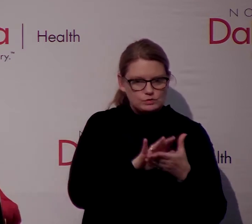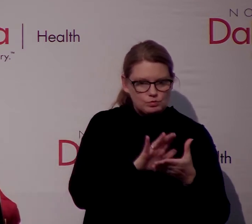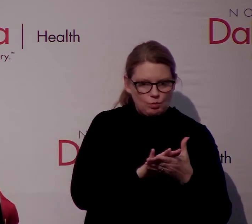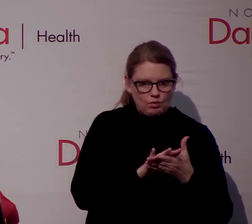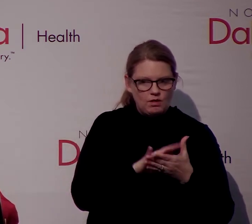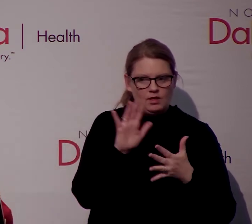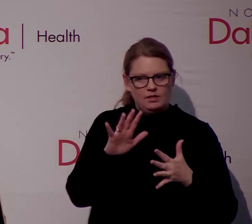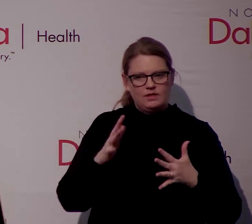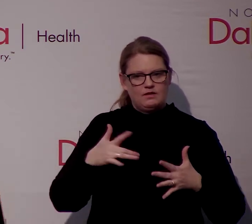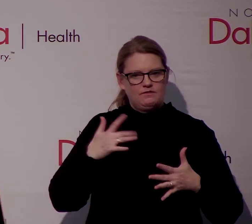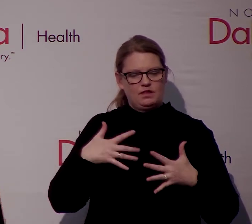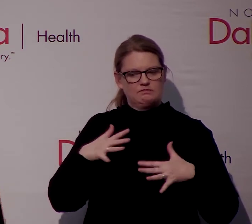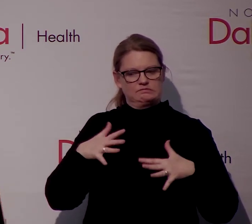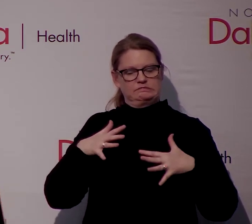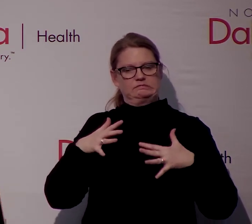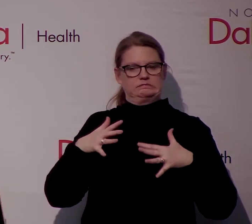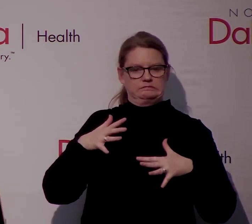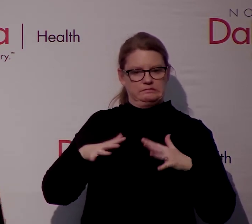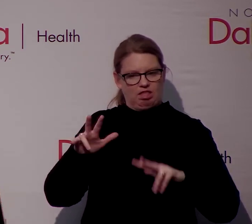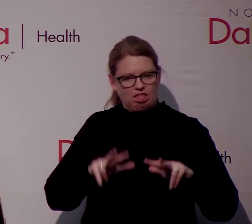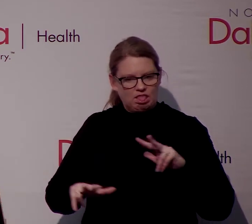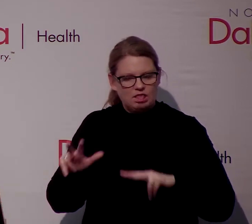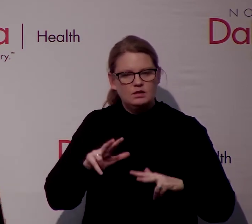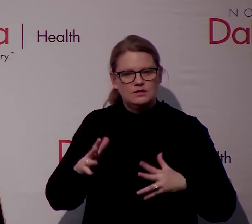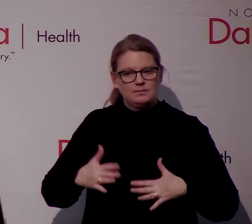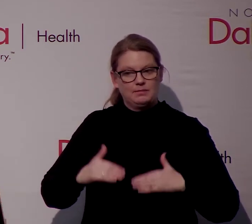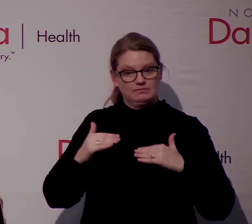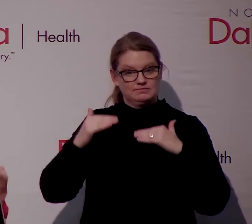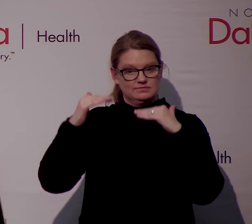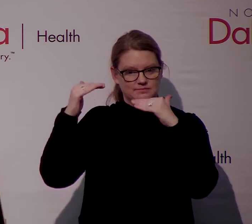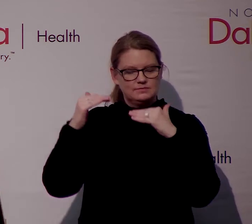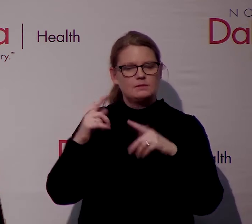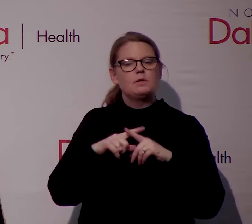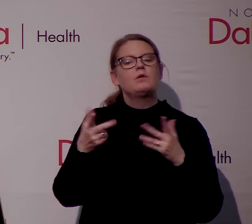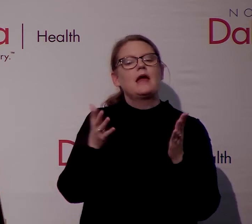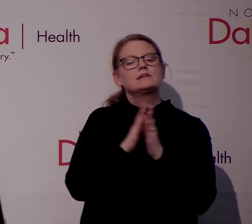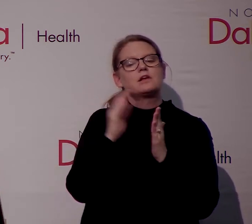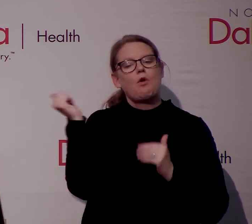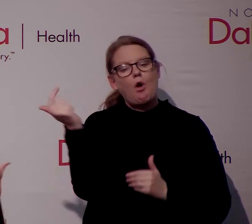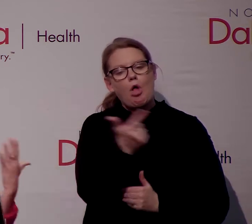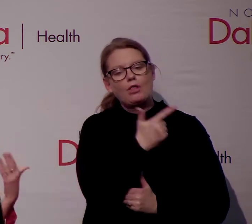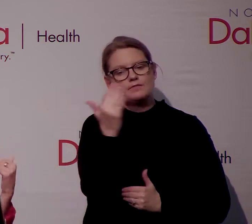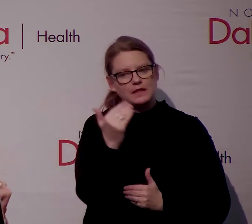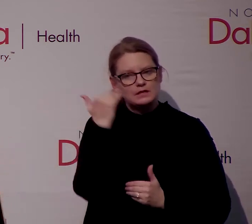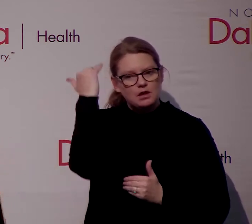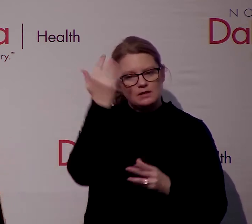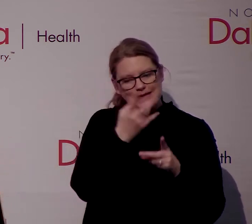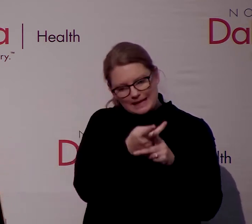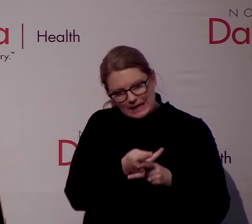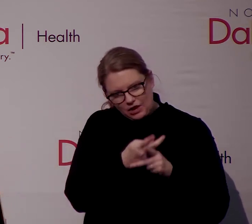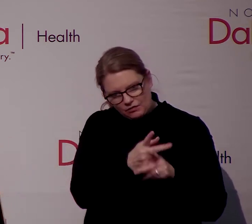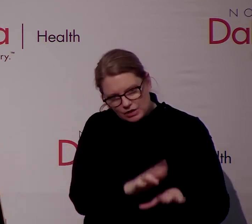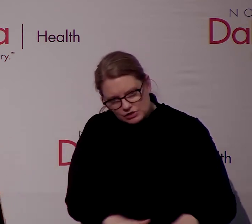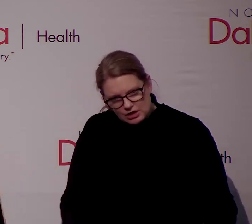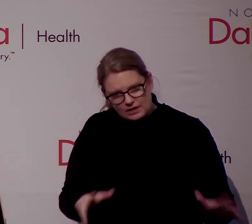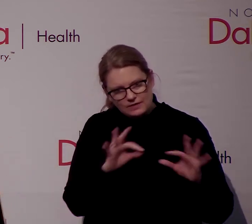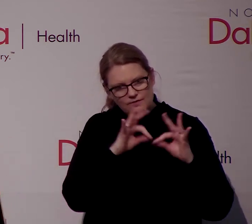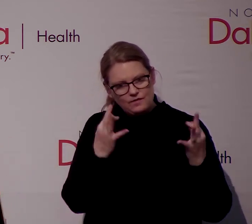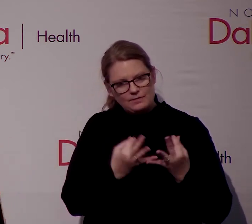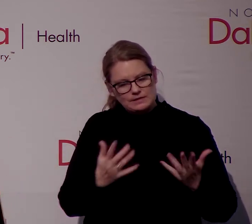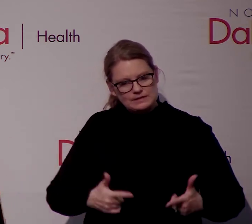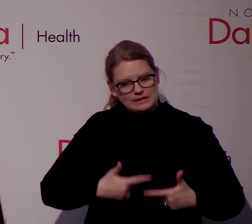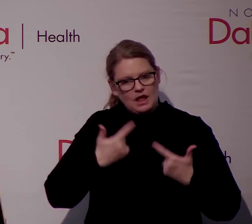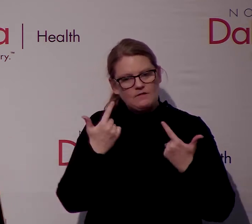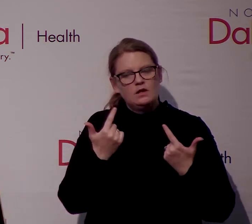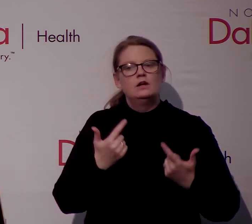may escalate. And so with that, we are asking all of the adults that are caring for a child or in a family's life, or in a child's